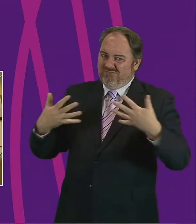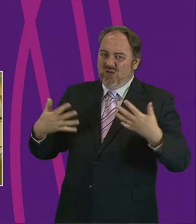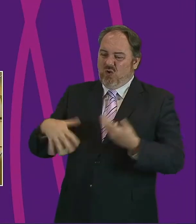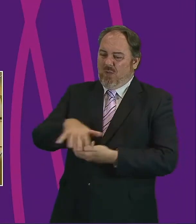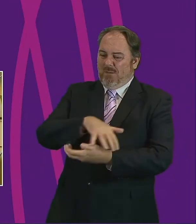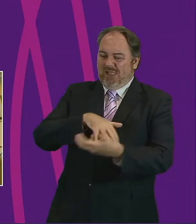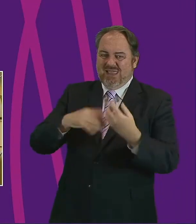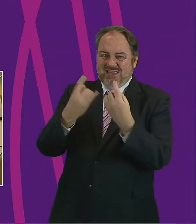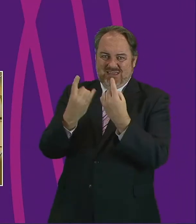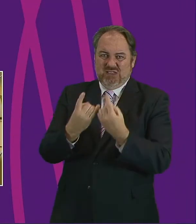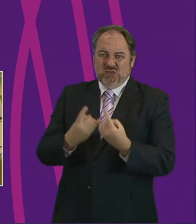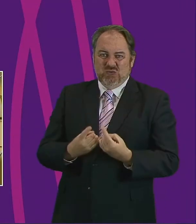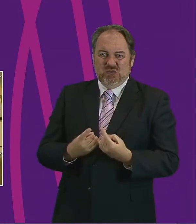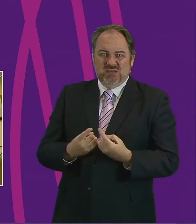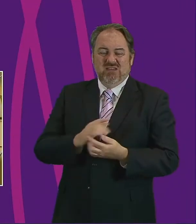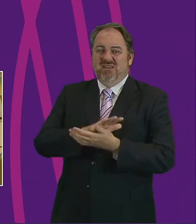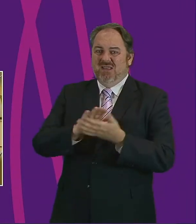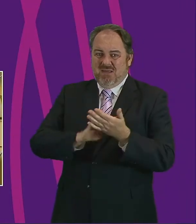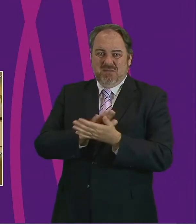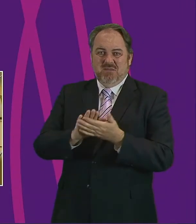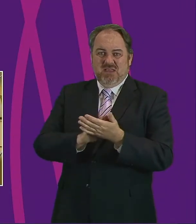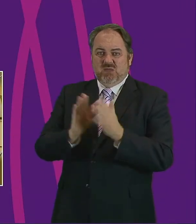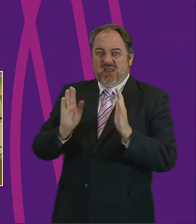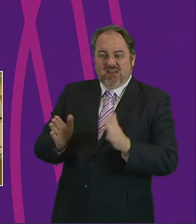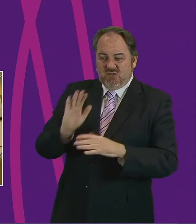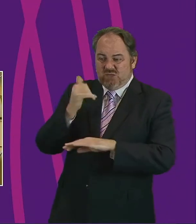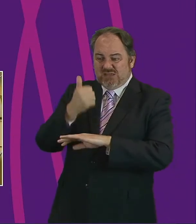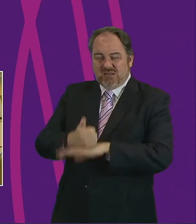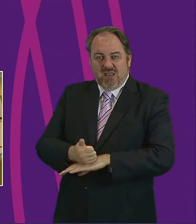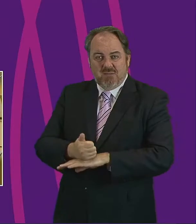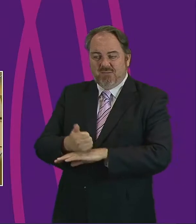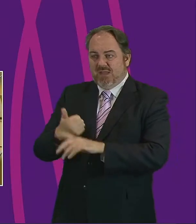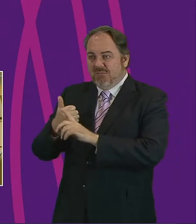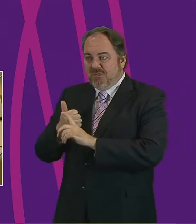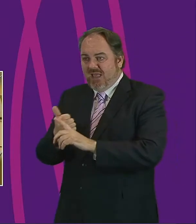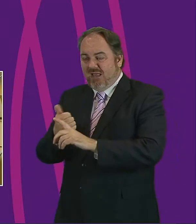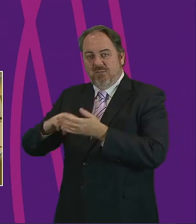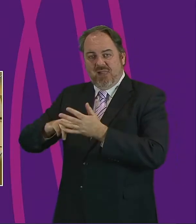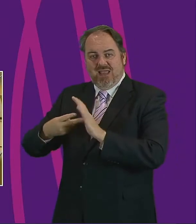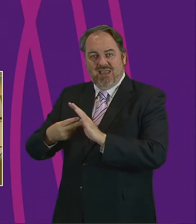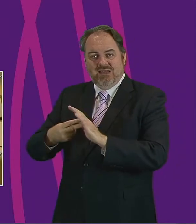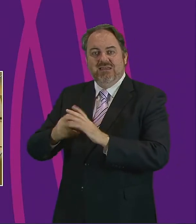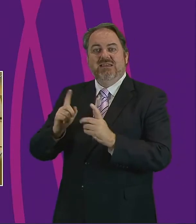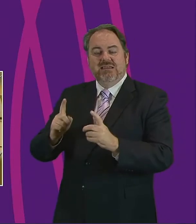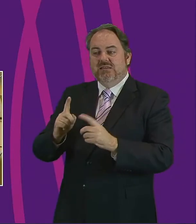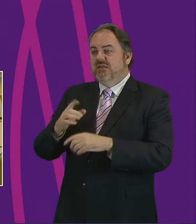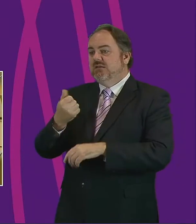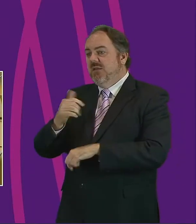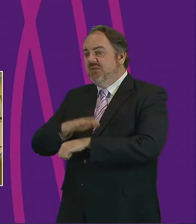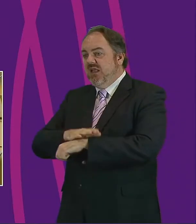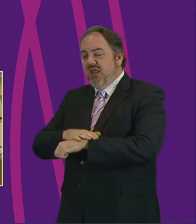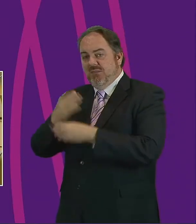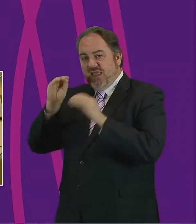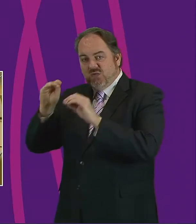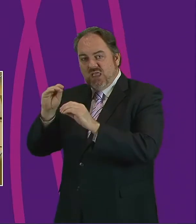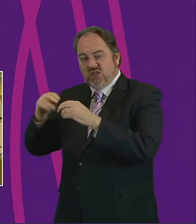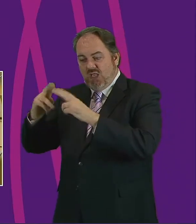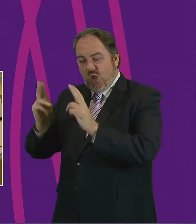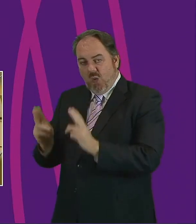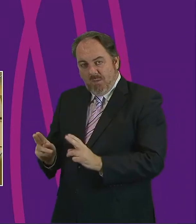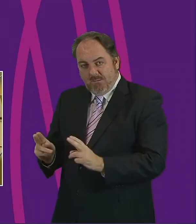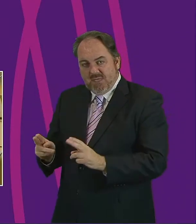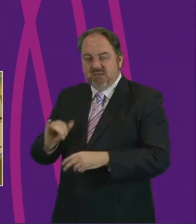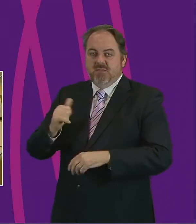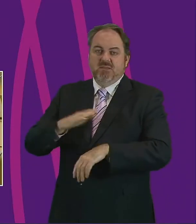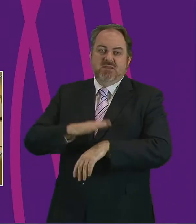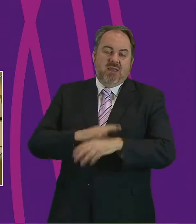have decided we have to have in place as a contingency of blended learning is exactly what the UK government is doing for England. It's exactly what the Welsh government is